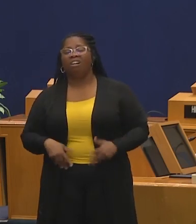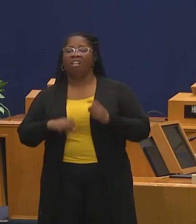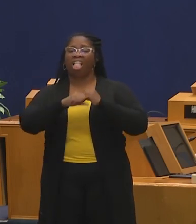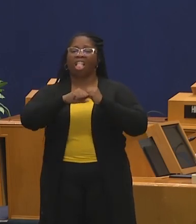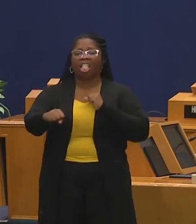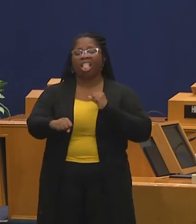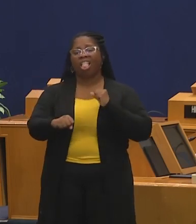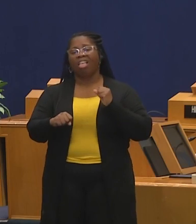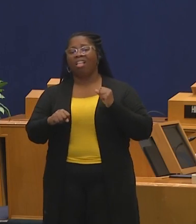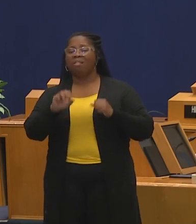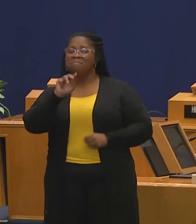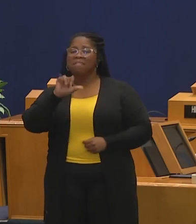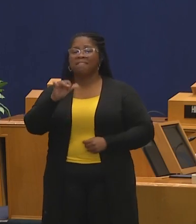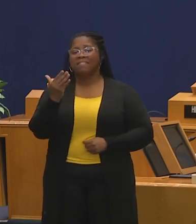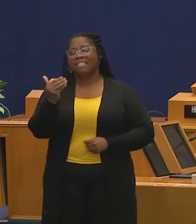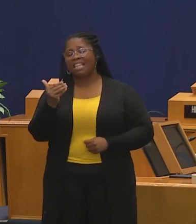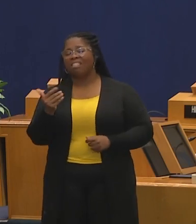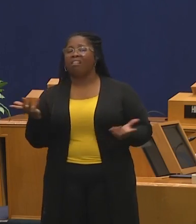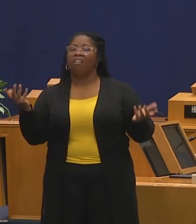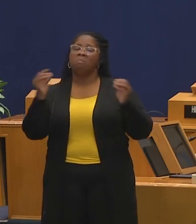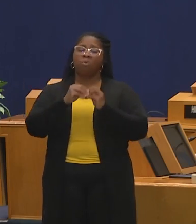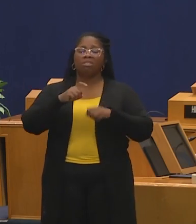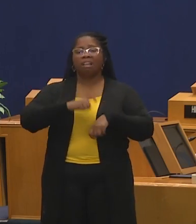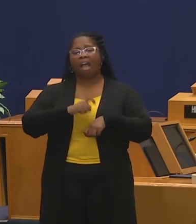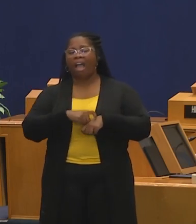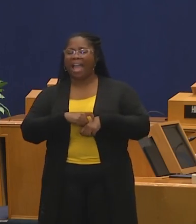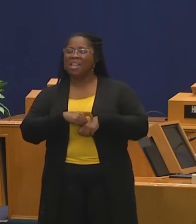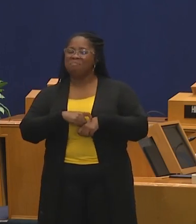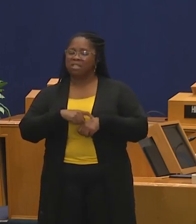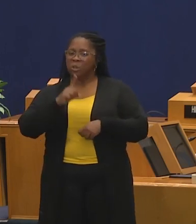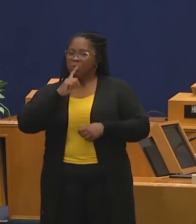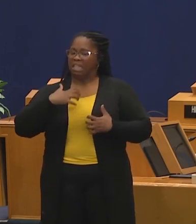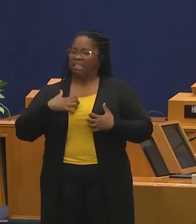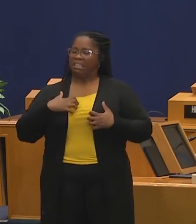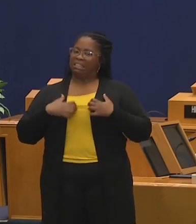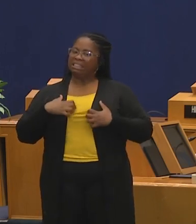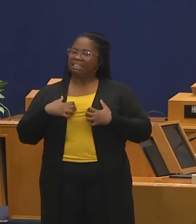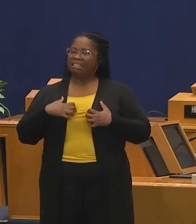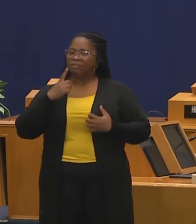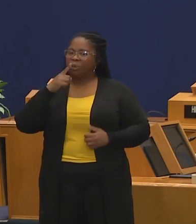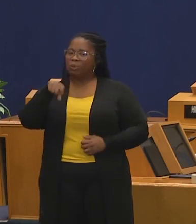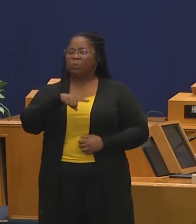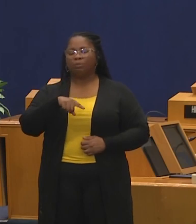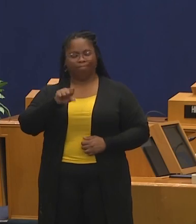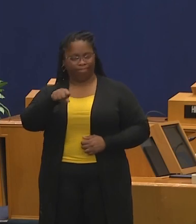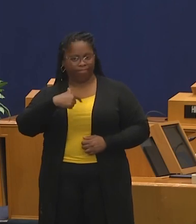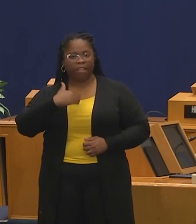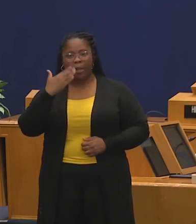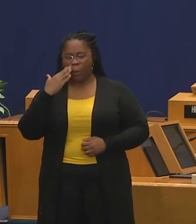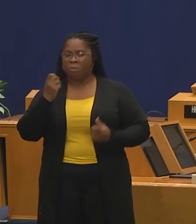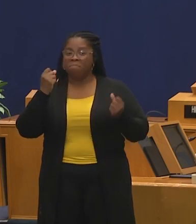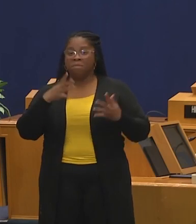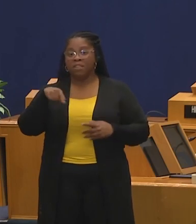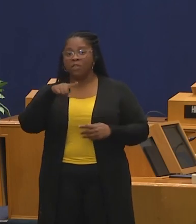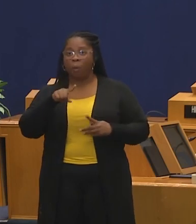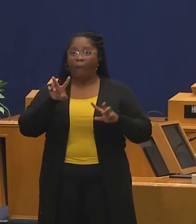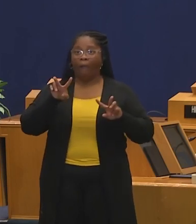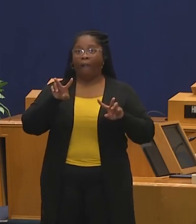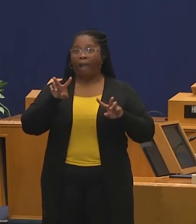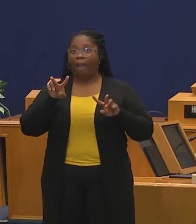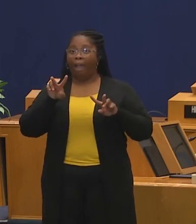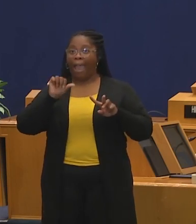order is causing a significant amount of distress. I know that many of you were hoping we would get to the